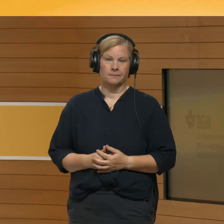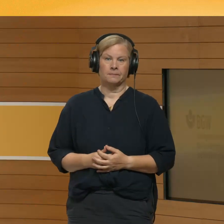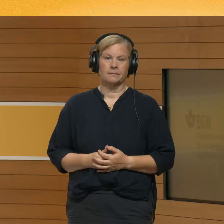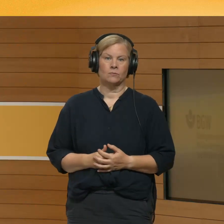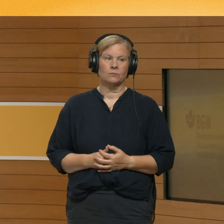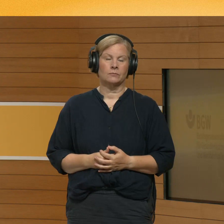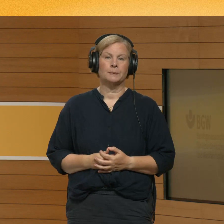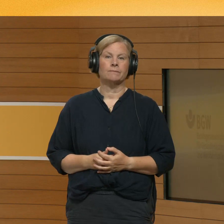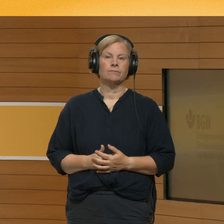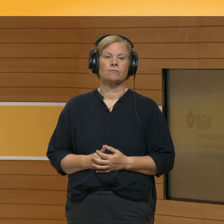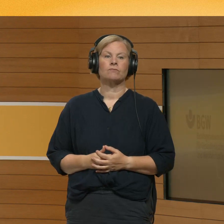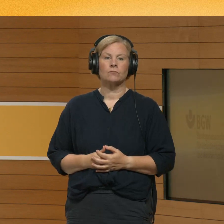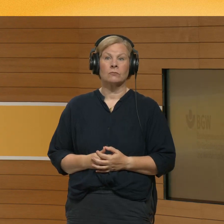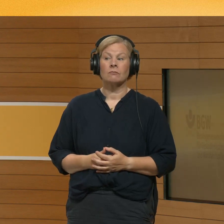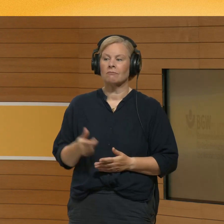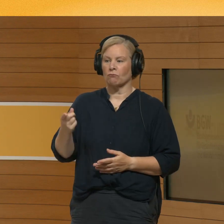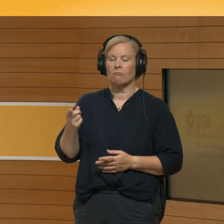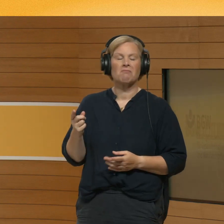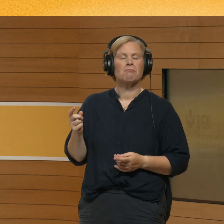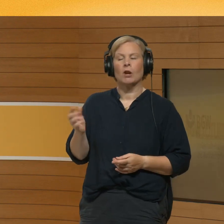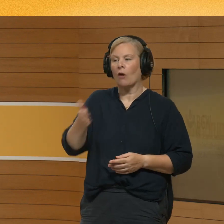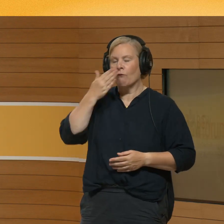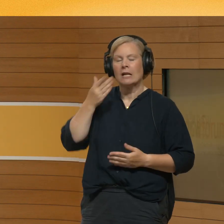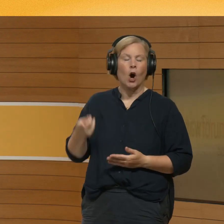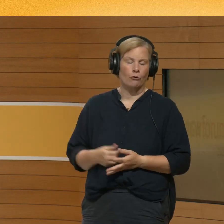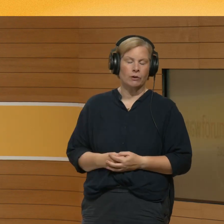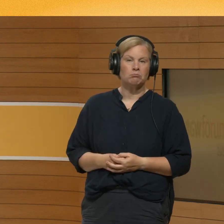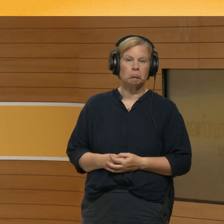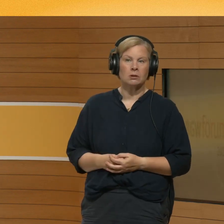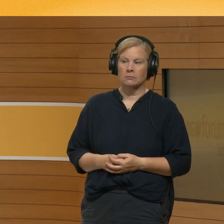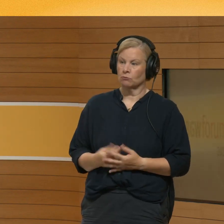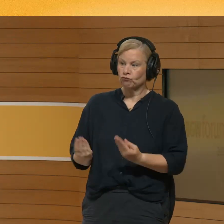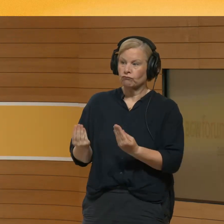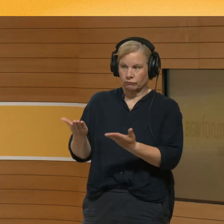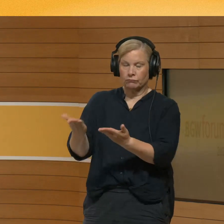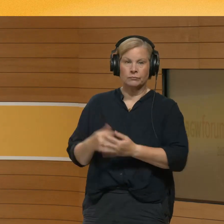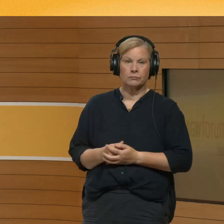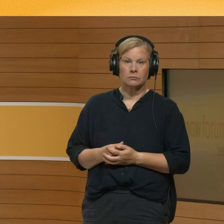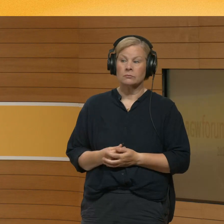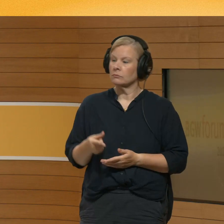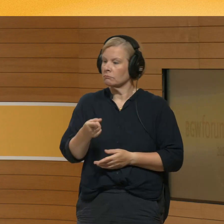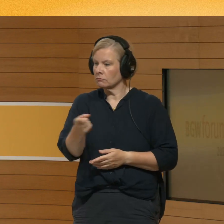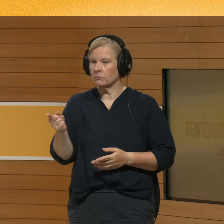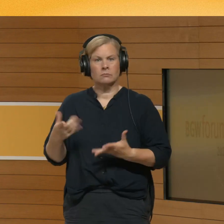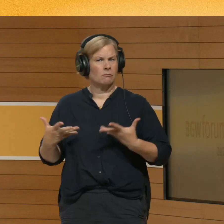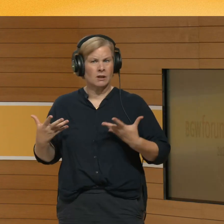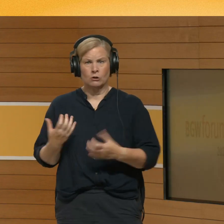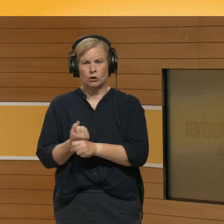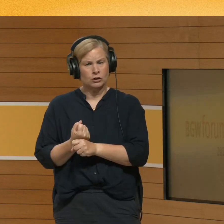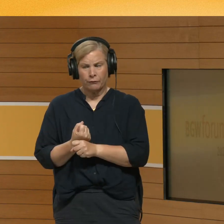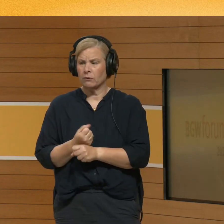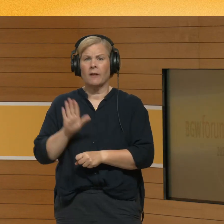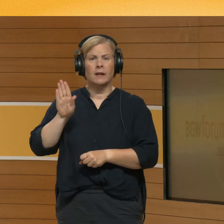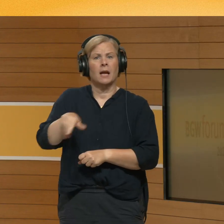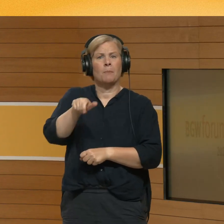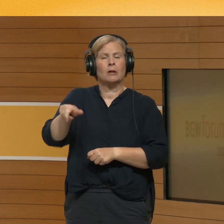They really retain their staff, and staff are actively want to work there. They're actively looking for jobs